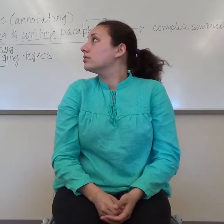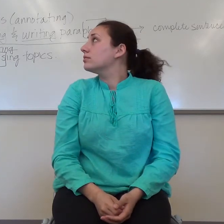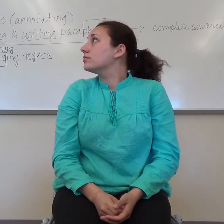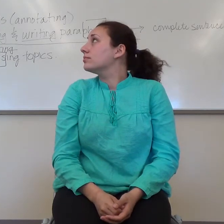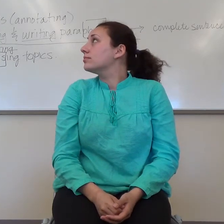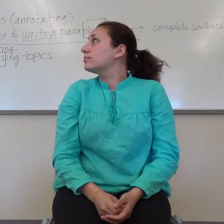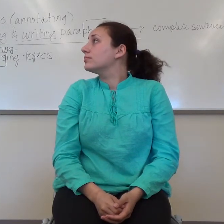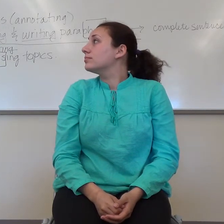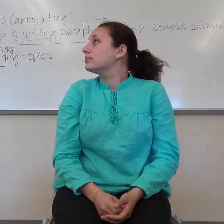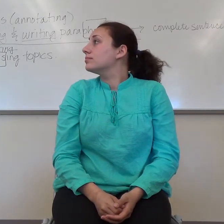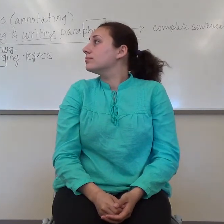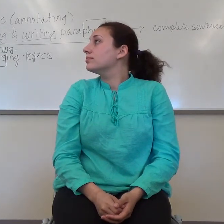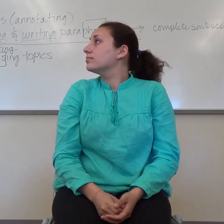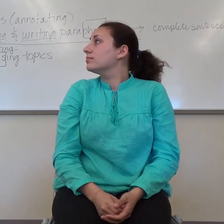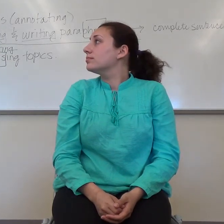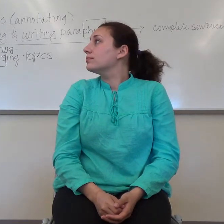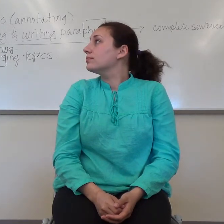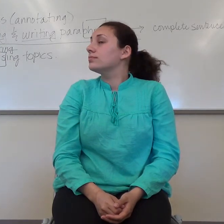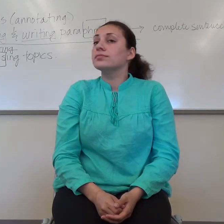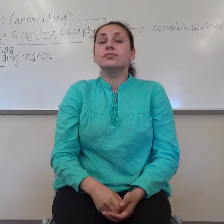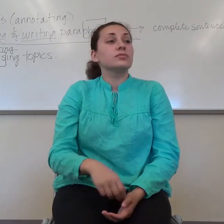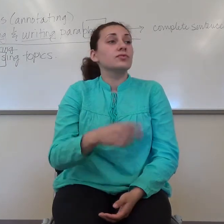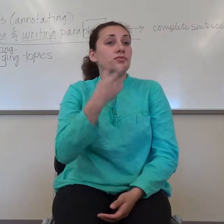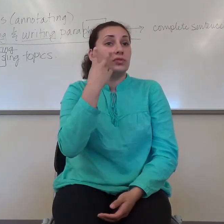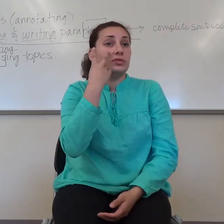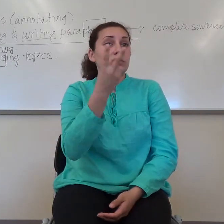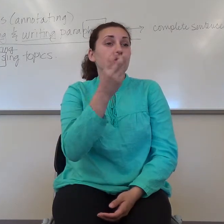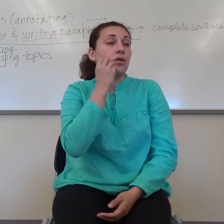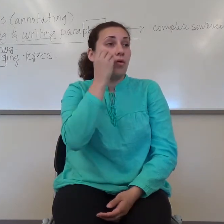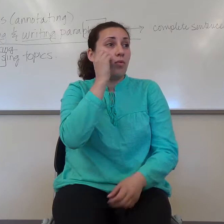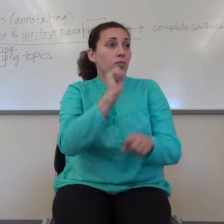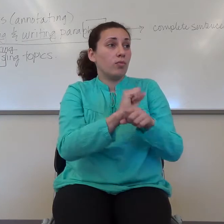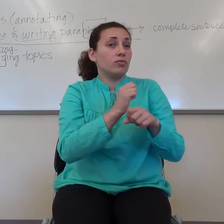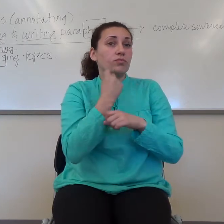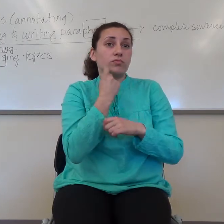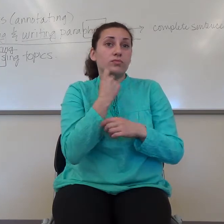if we look at our homework that we just turned in,